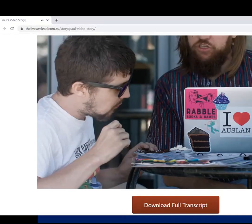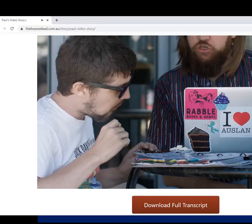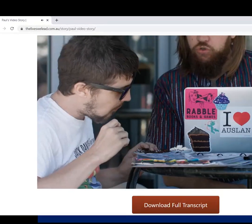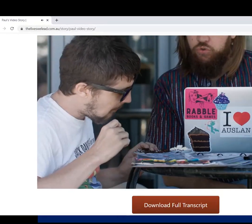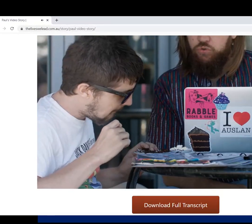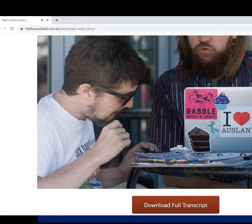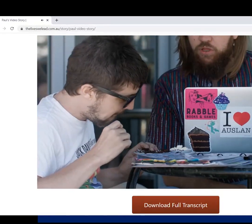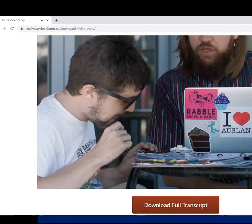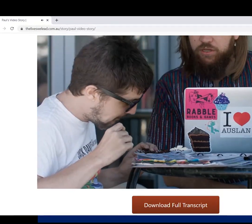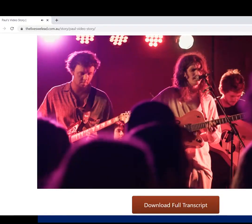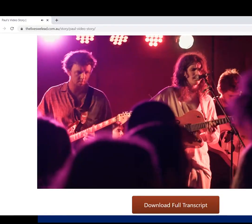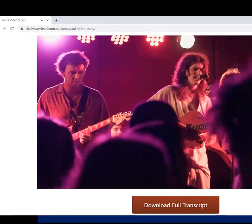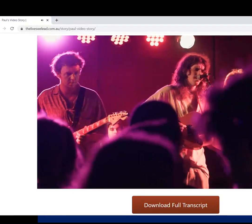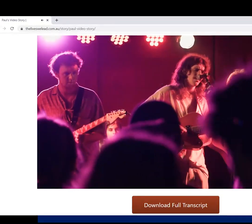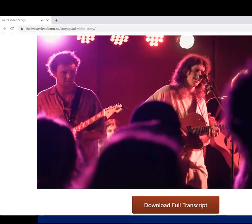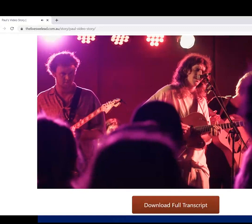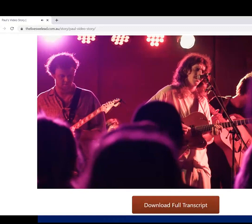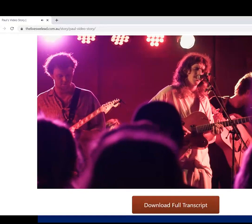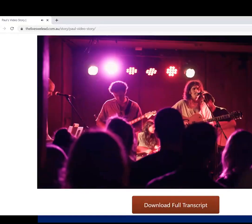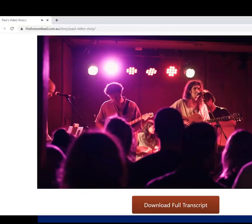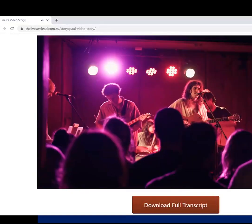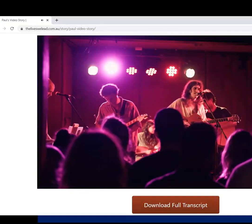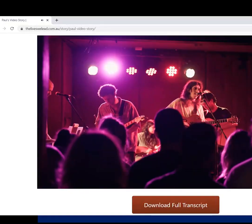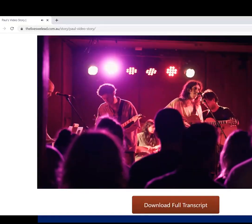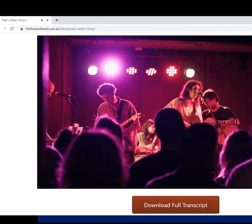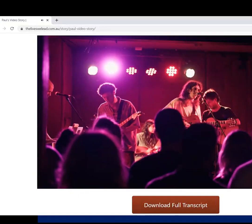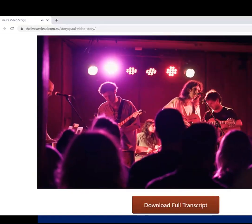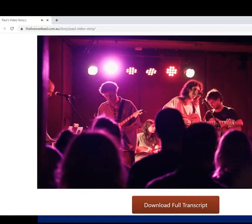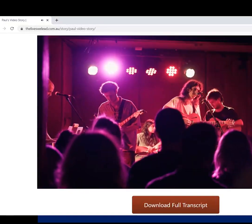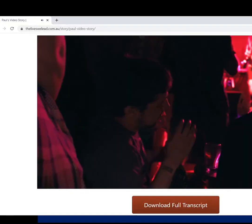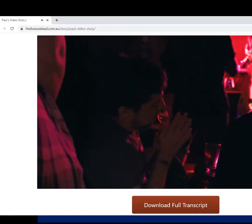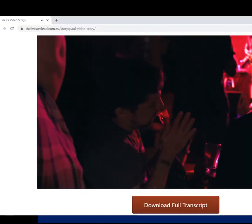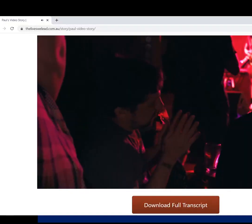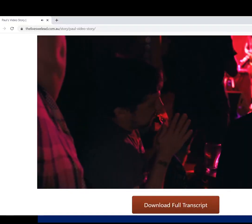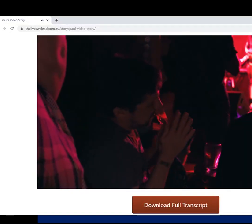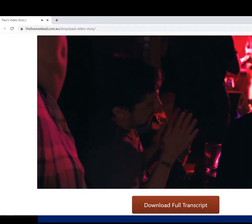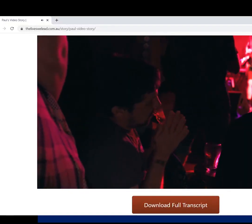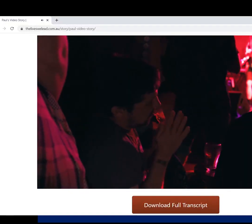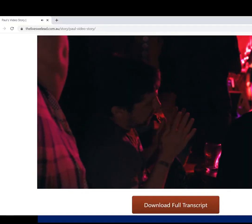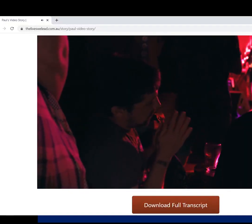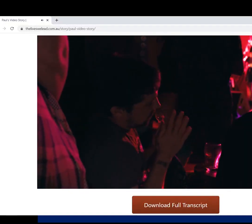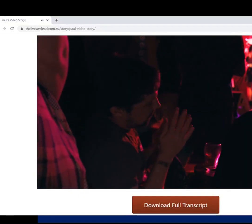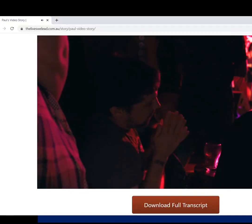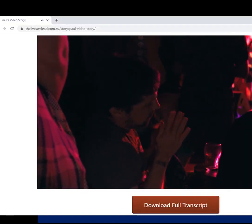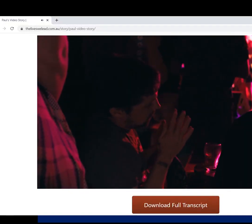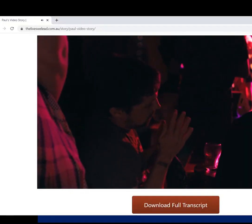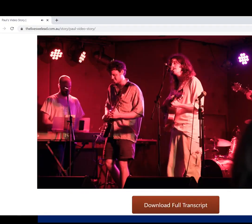Nature, cafes, nightlife, and the music scene.